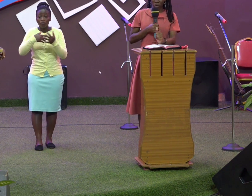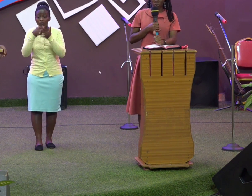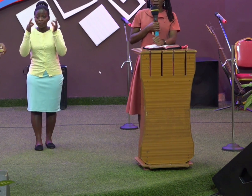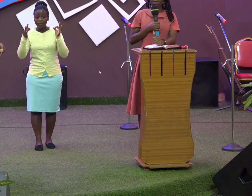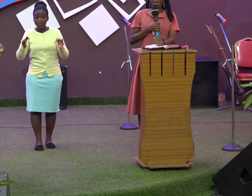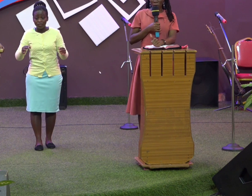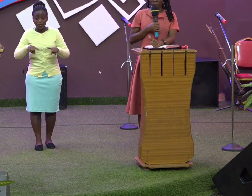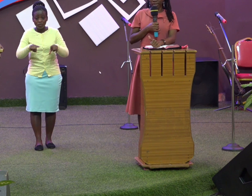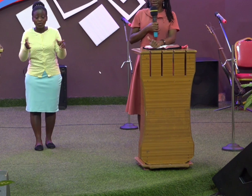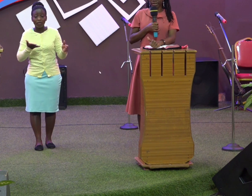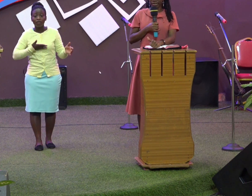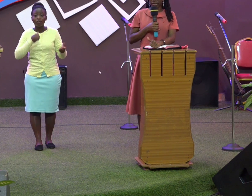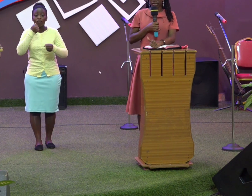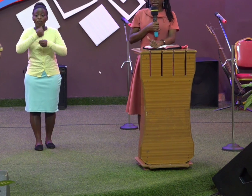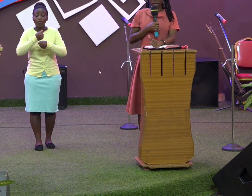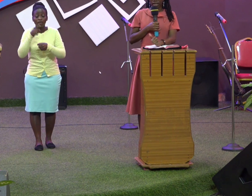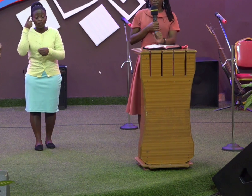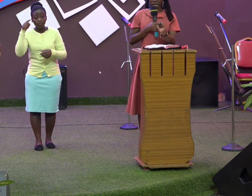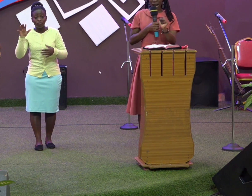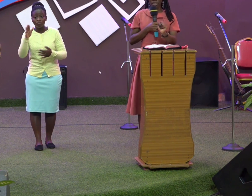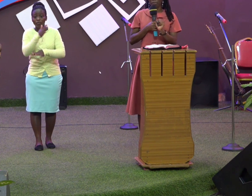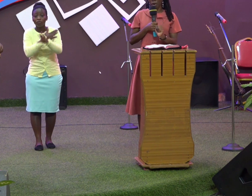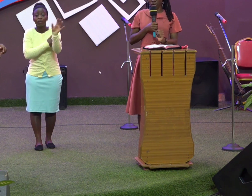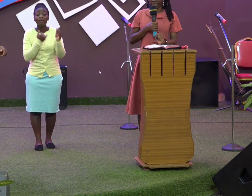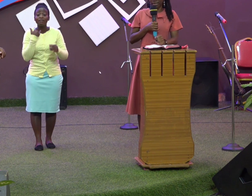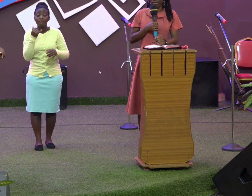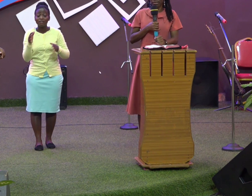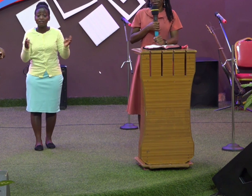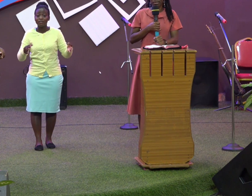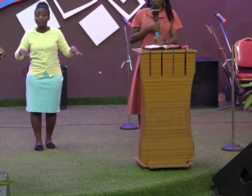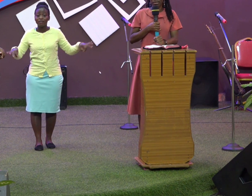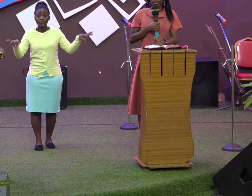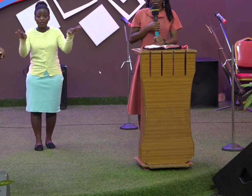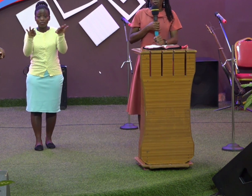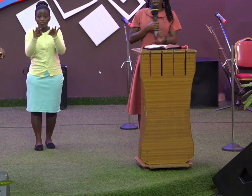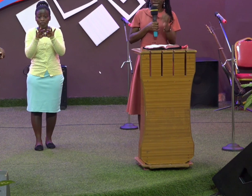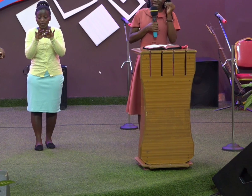whatever we have to do work for God, it becomes important